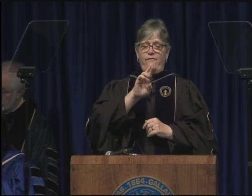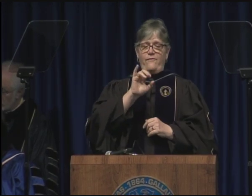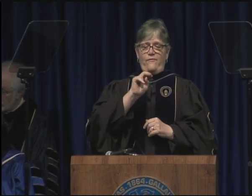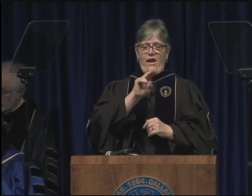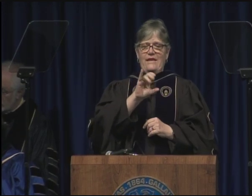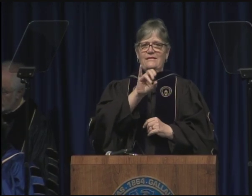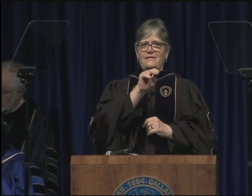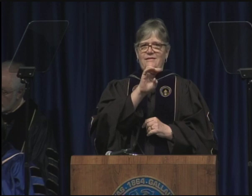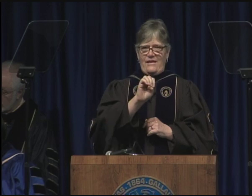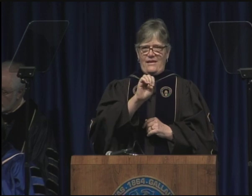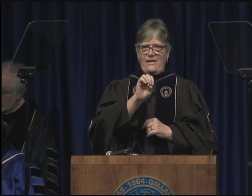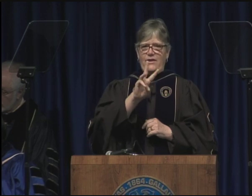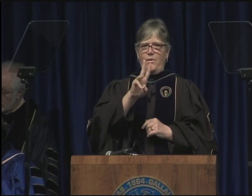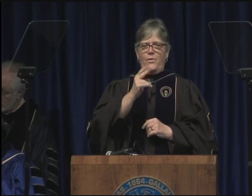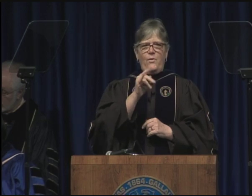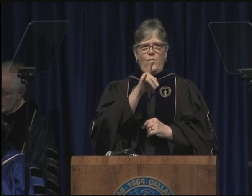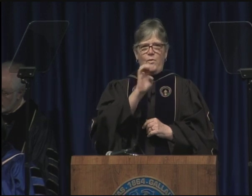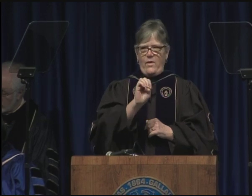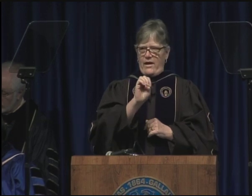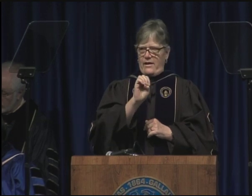students have chosen a student